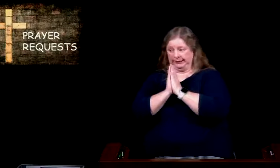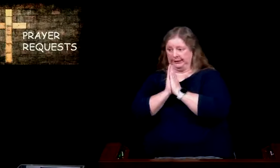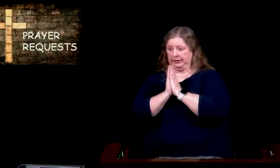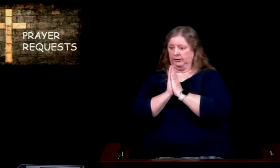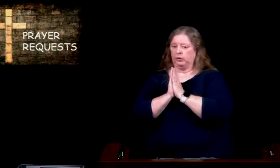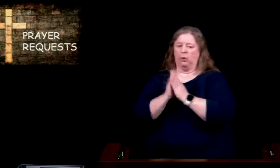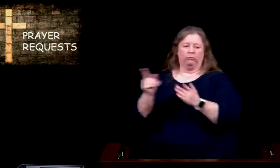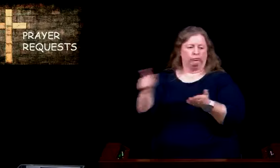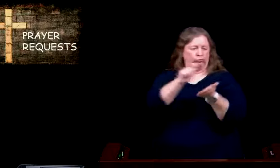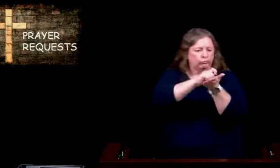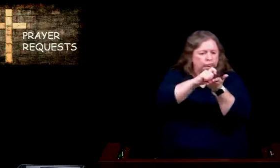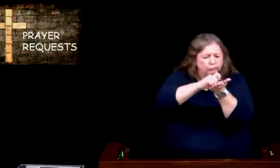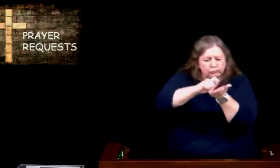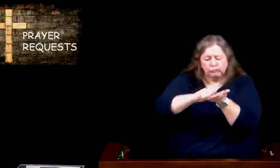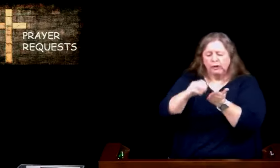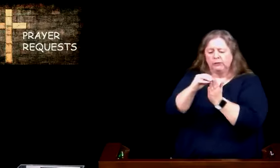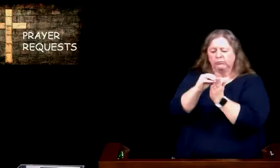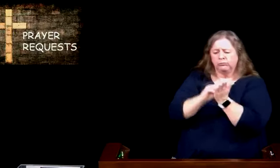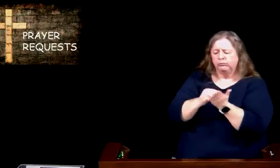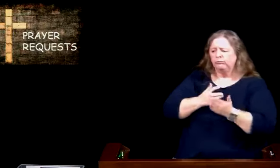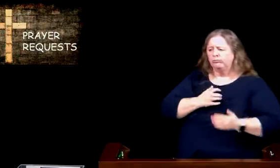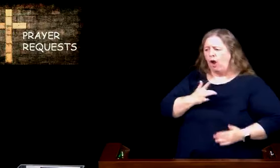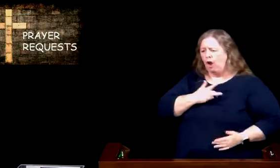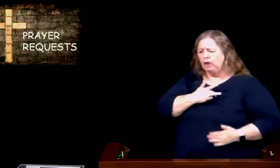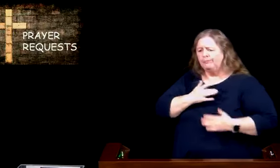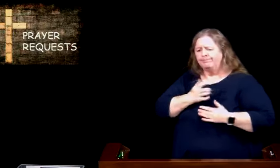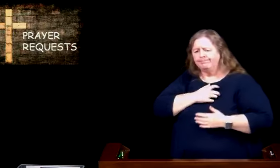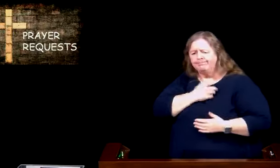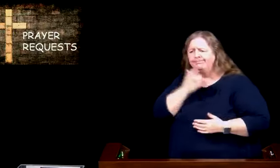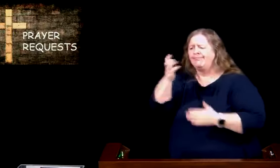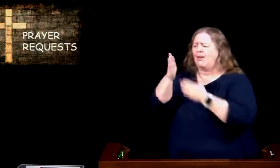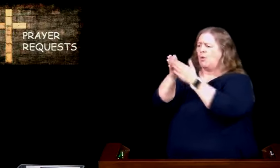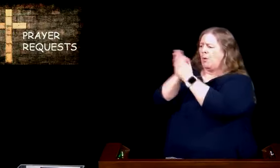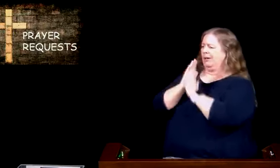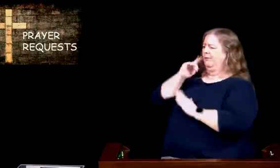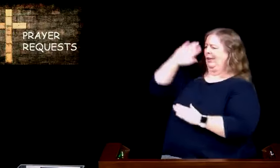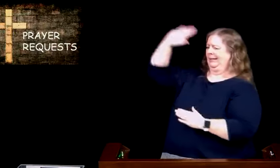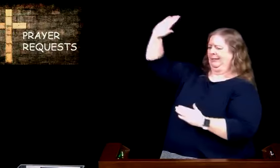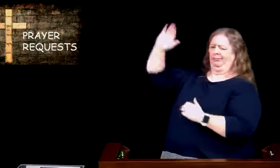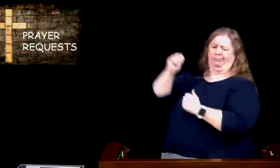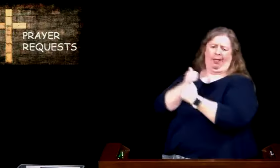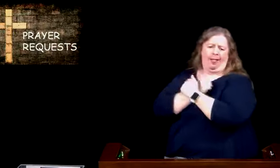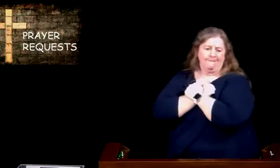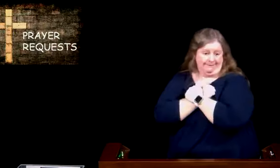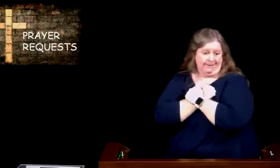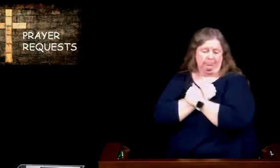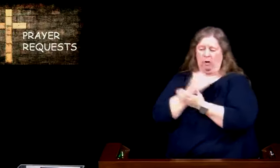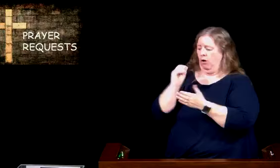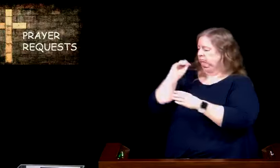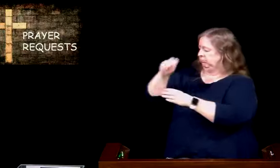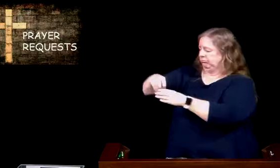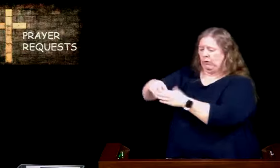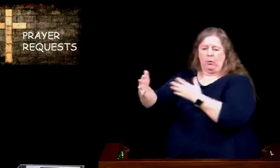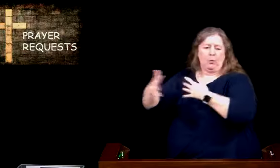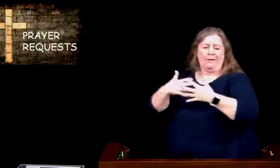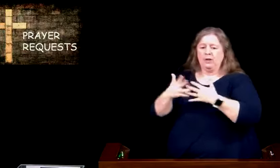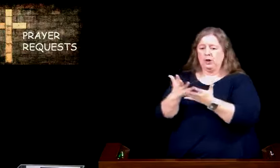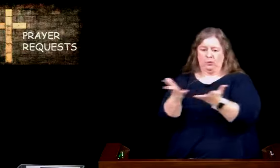All right, we'll go ahead and collect prayer requests. Go ahead if there's something on your heart and you want to put it in the